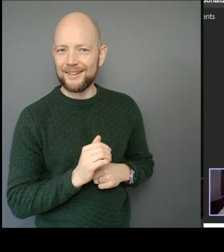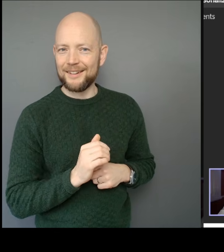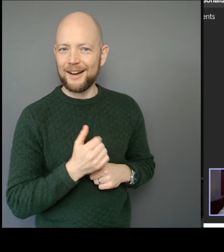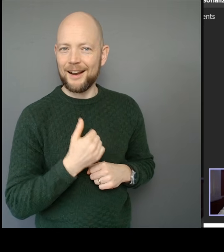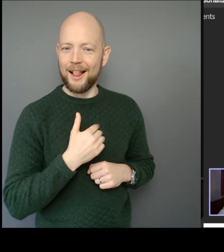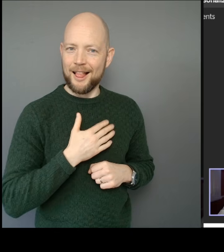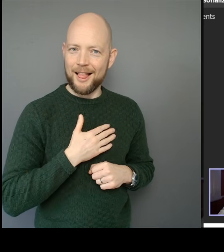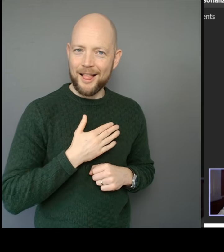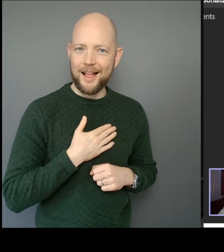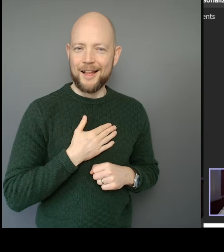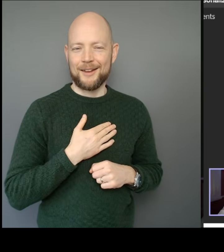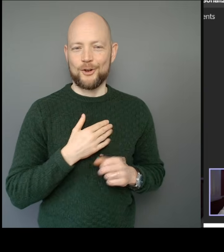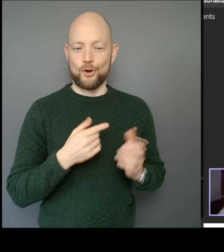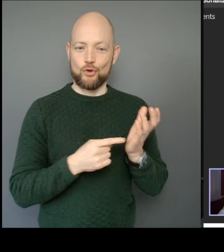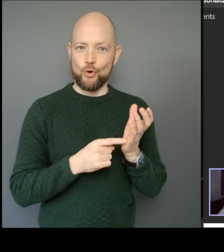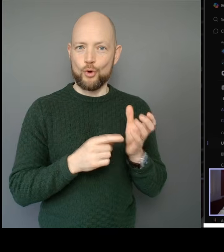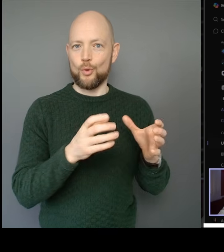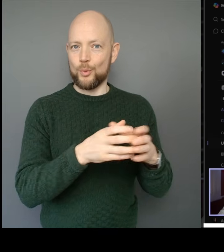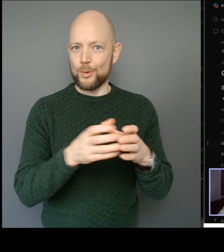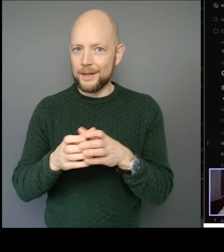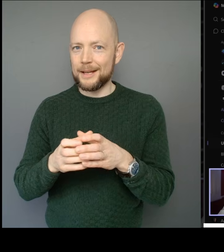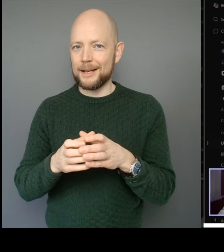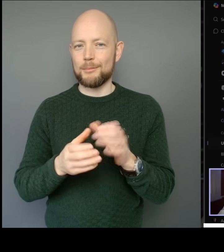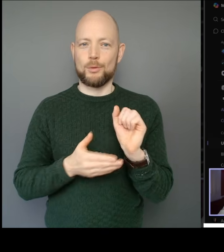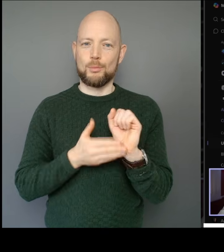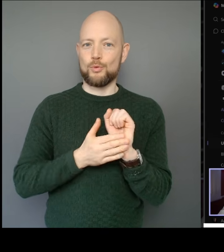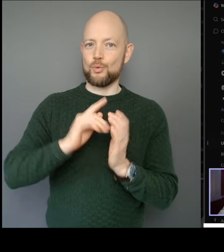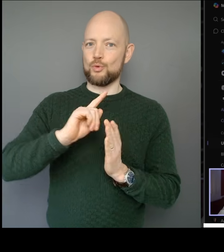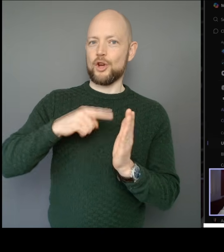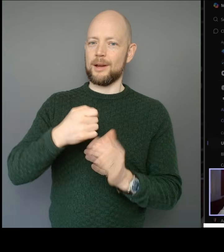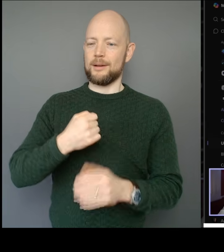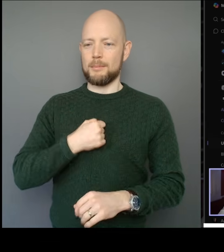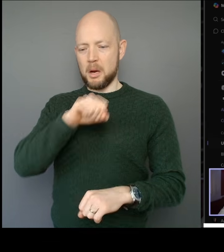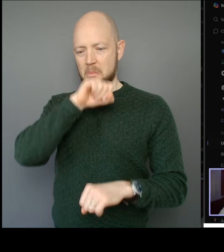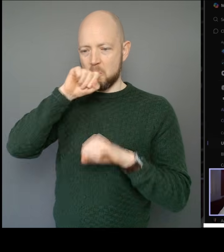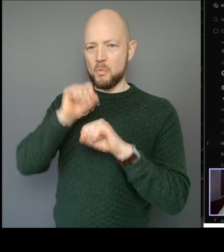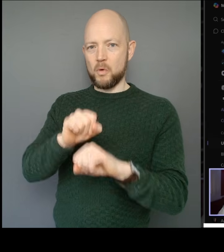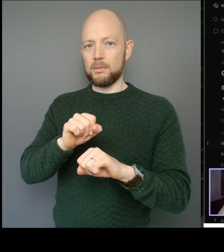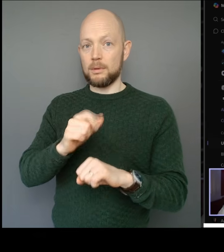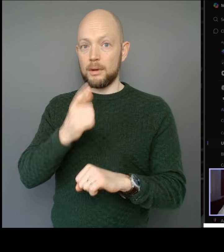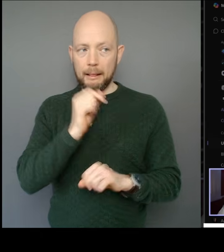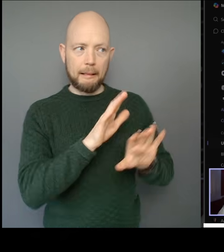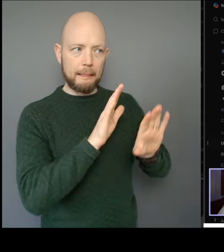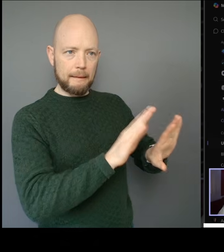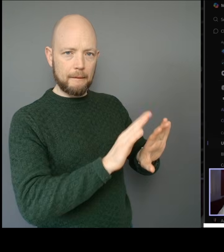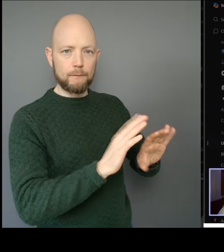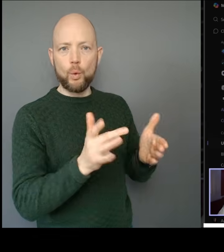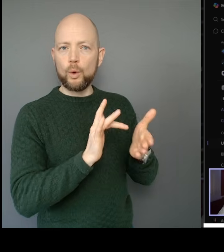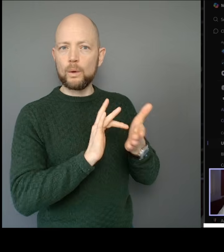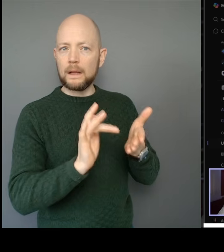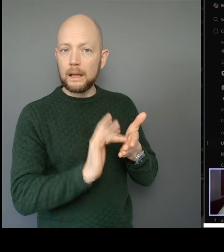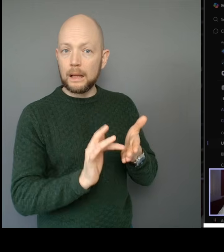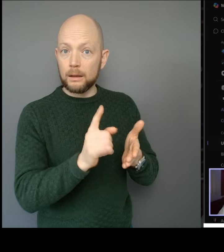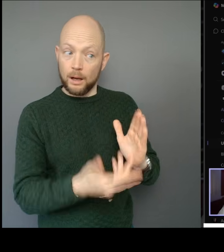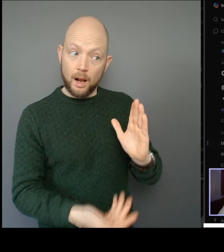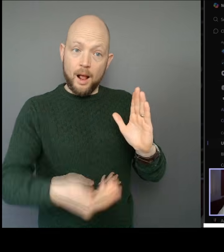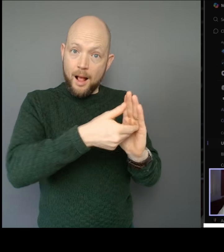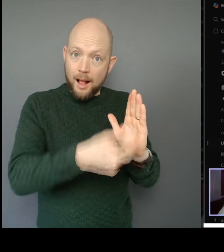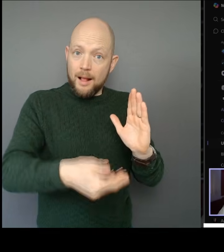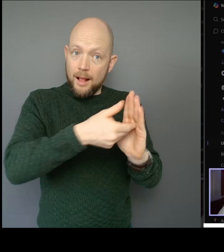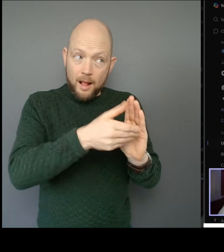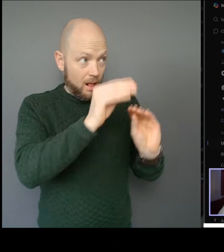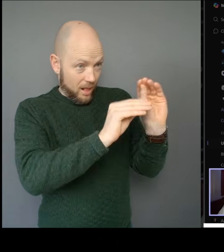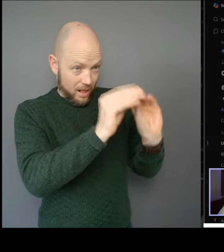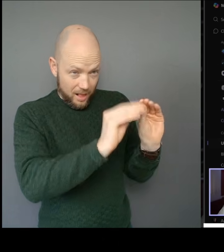and user likes the Toronto Blue Jays is here, and you can also delete them. So you can start to add to Copilot's memory so that